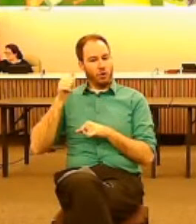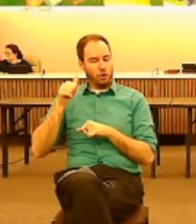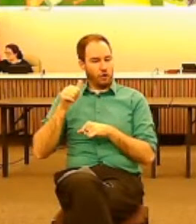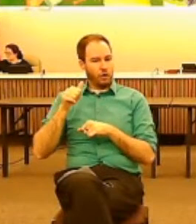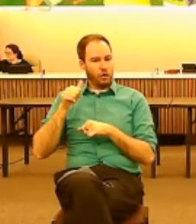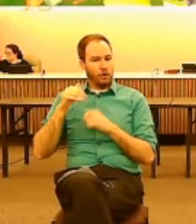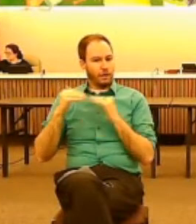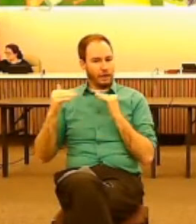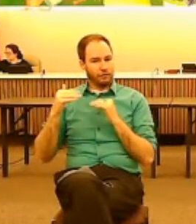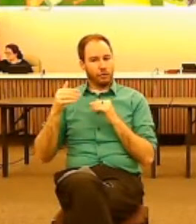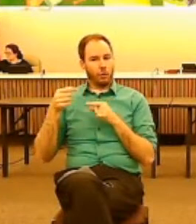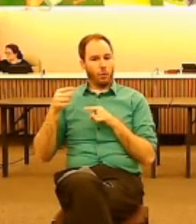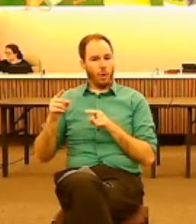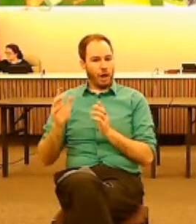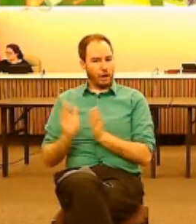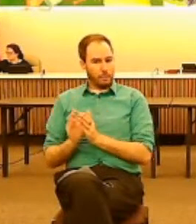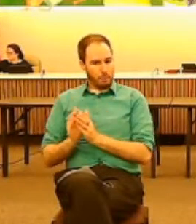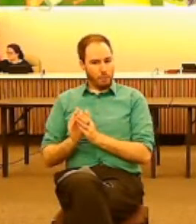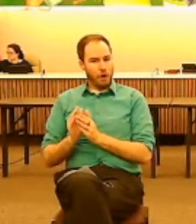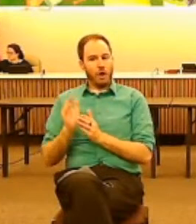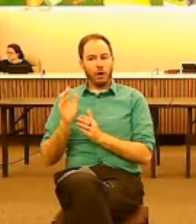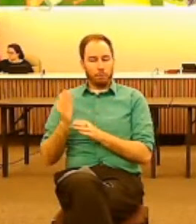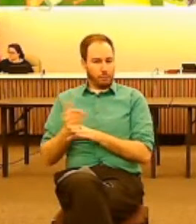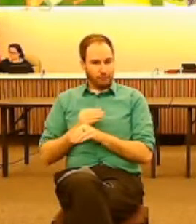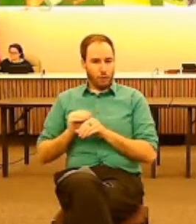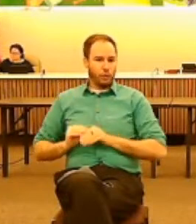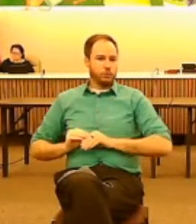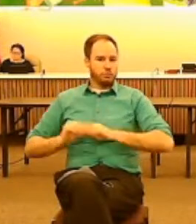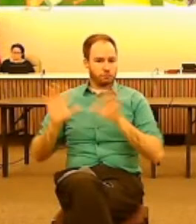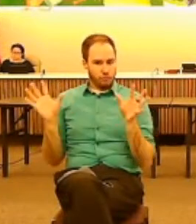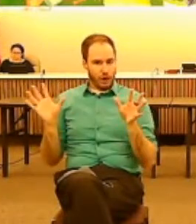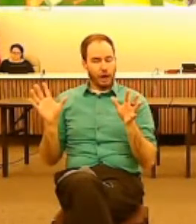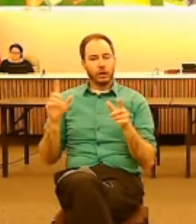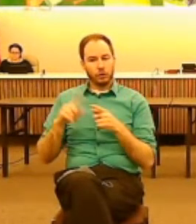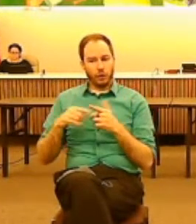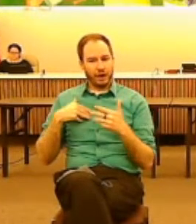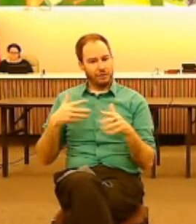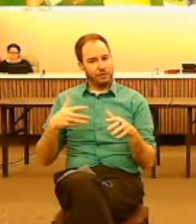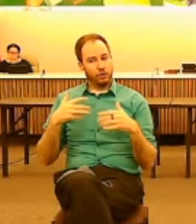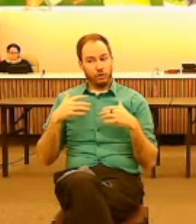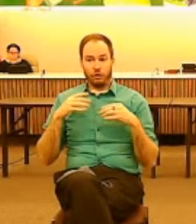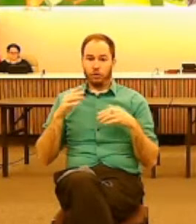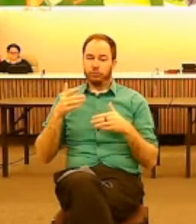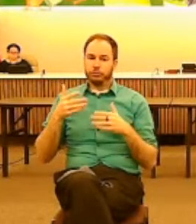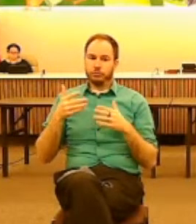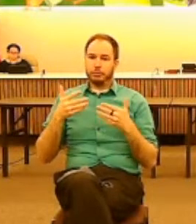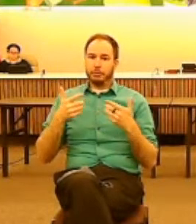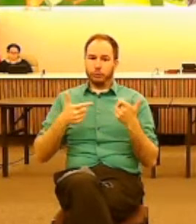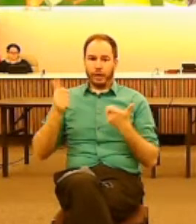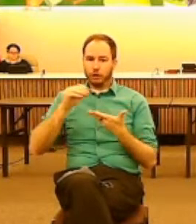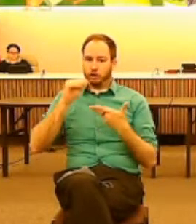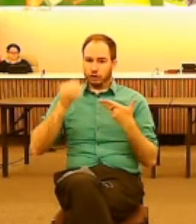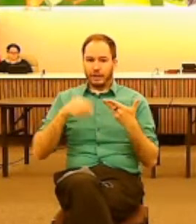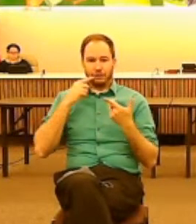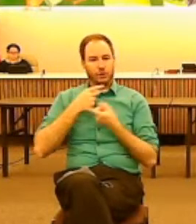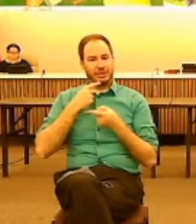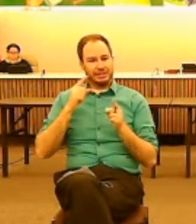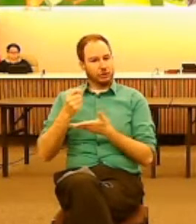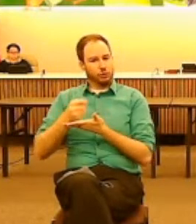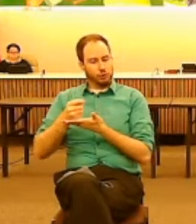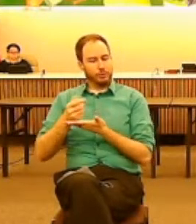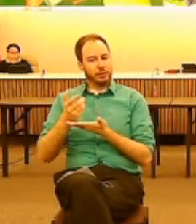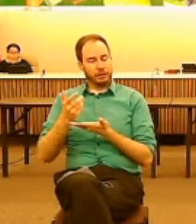stage when it is small and before it is spread, resulting in a much greater chance of successful treatment,